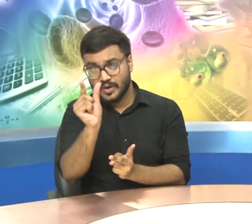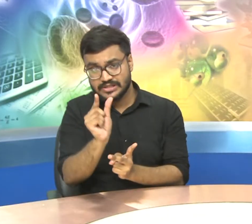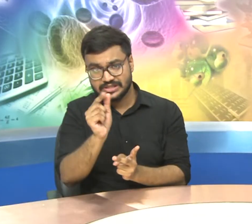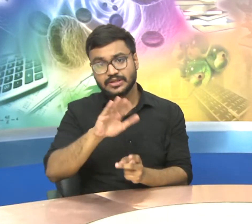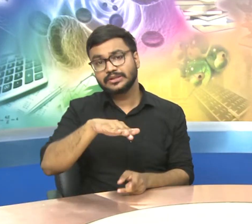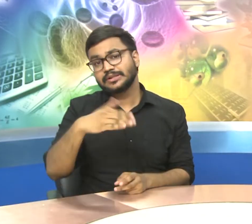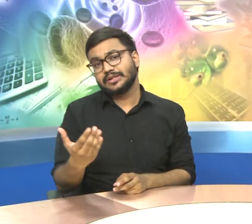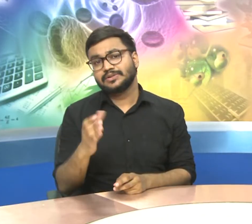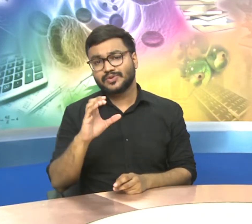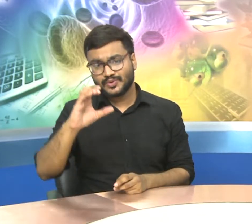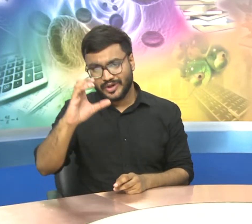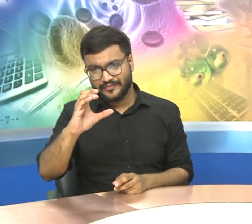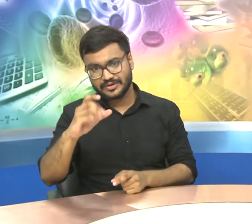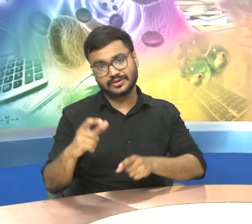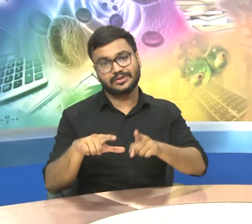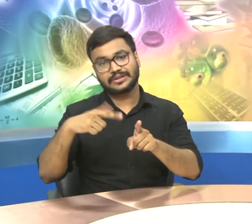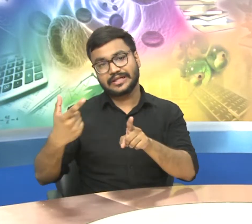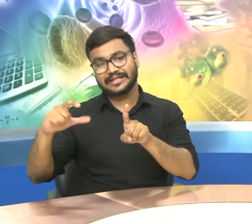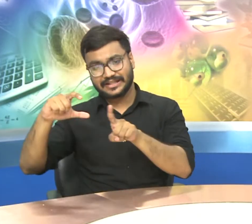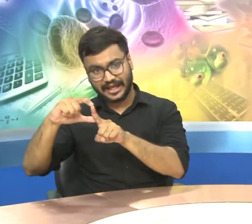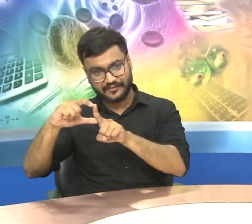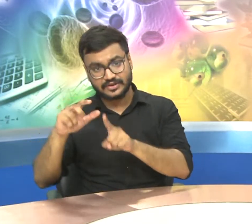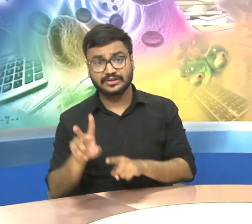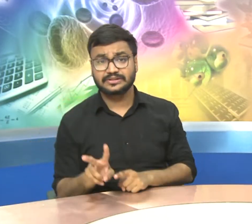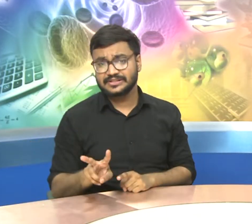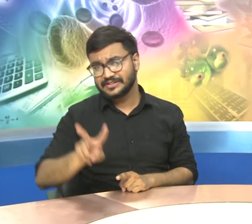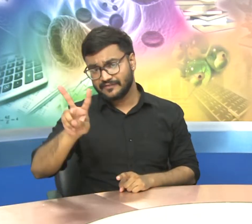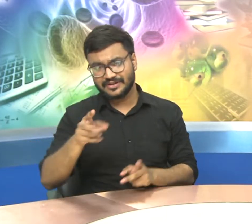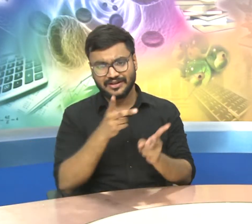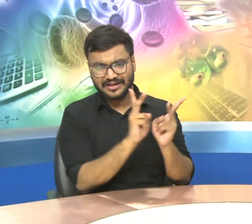Cladophora, diatoms, volvox, etc.